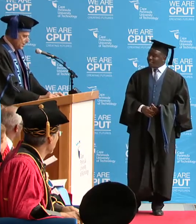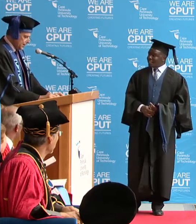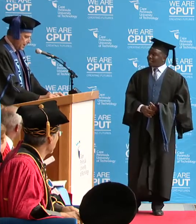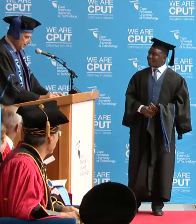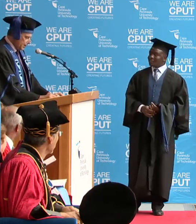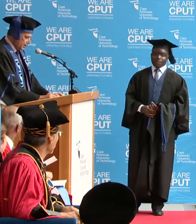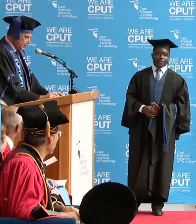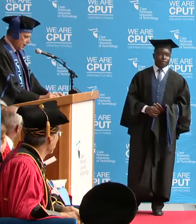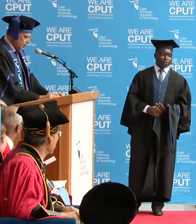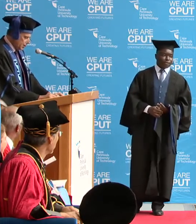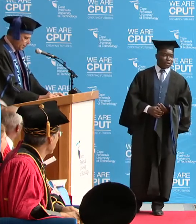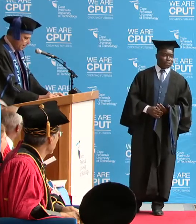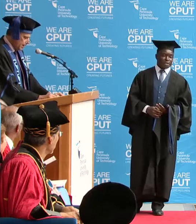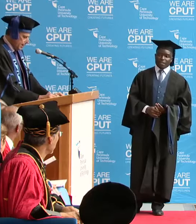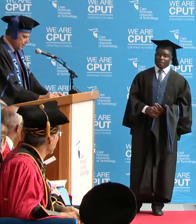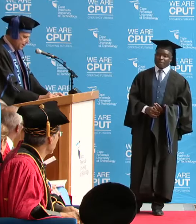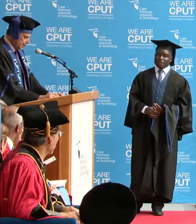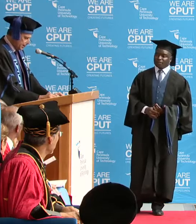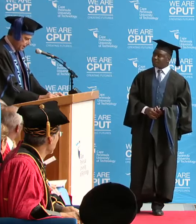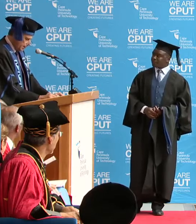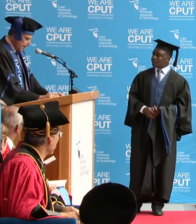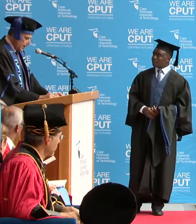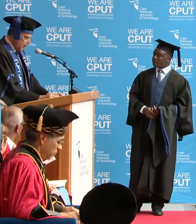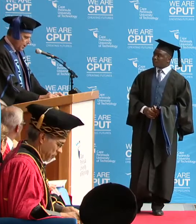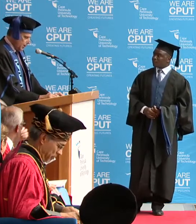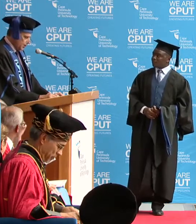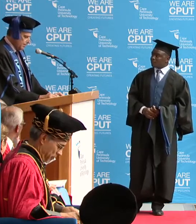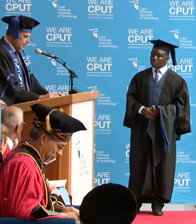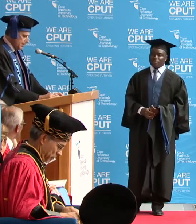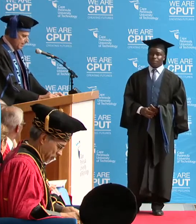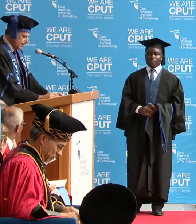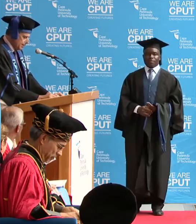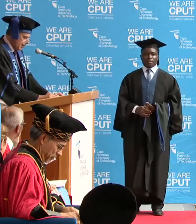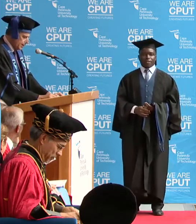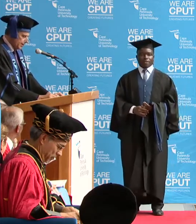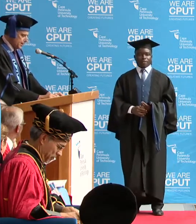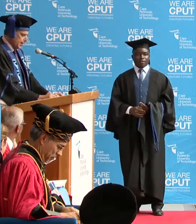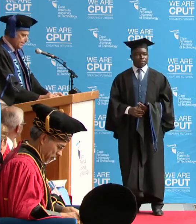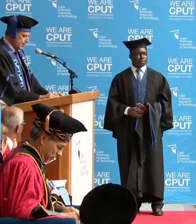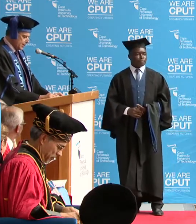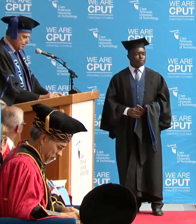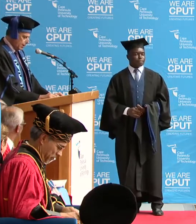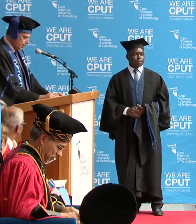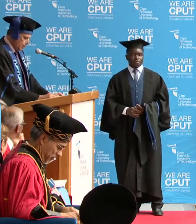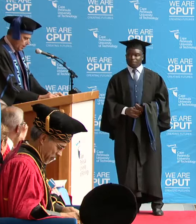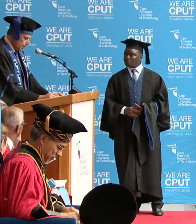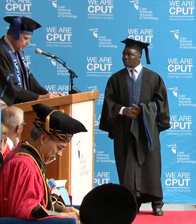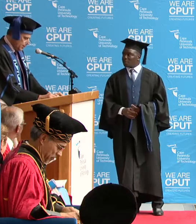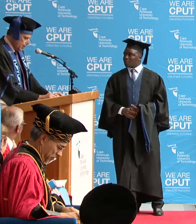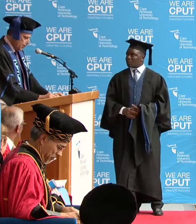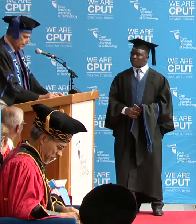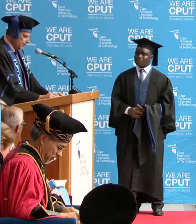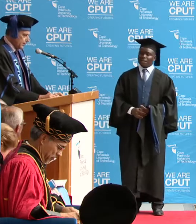With a title Social Media Risks in Large and Medium Enterprises in the Cape Metropole,